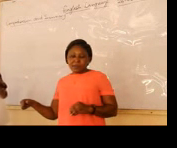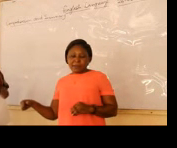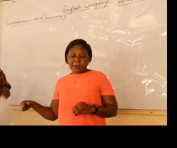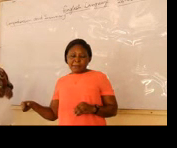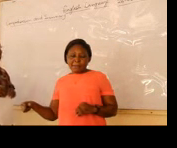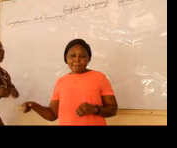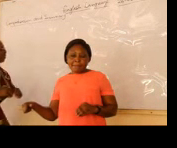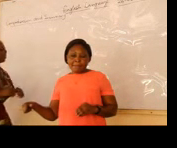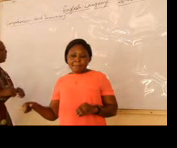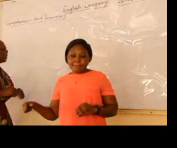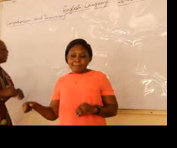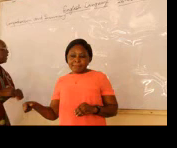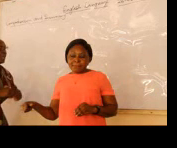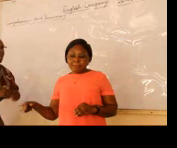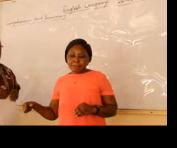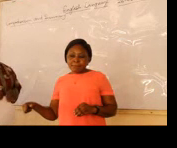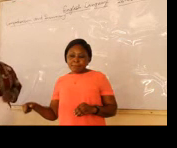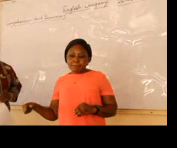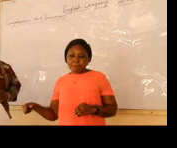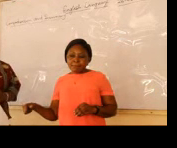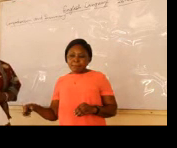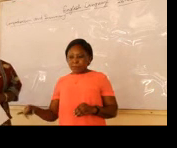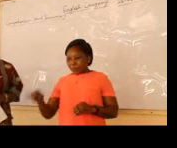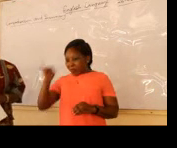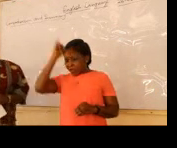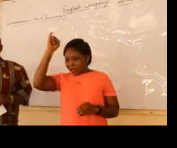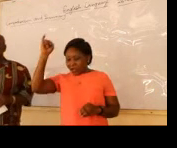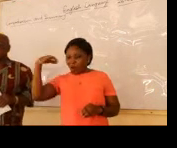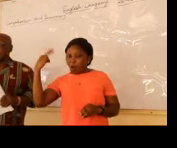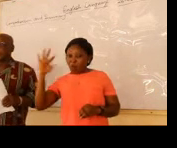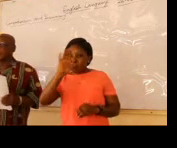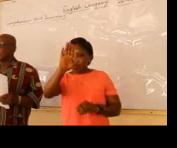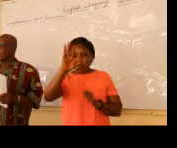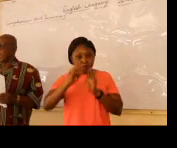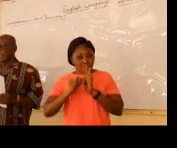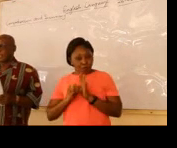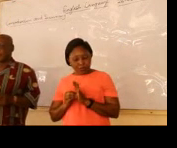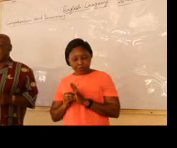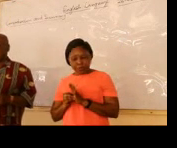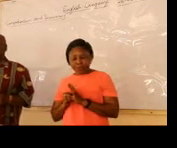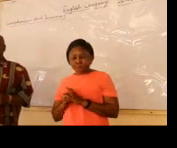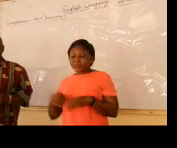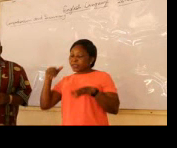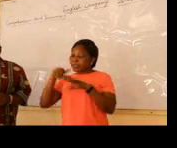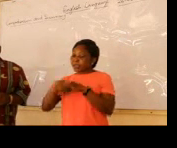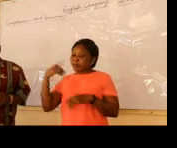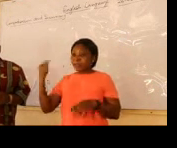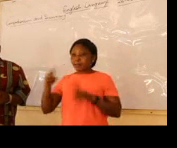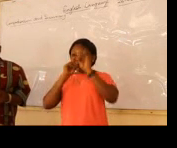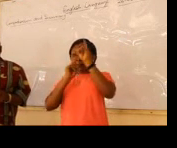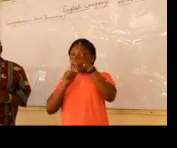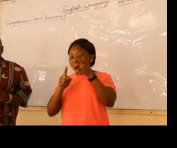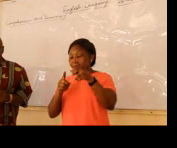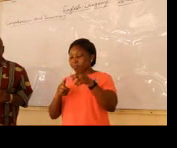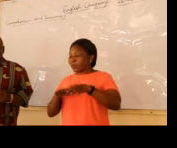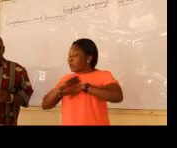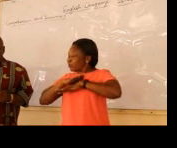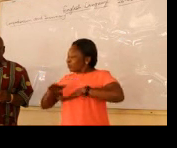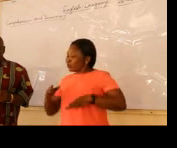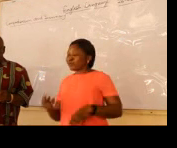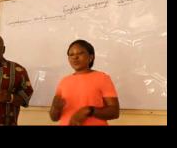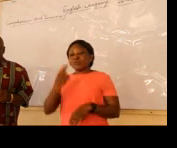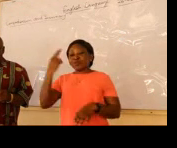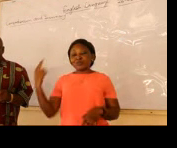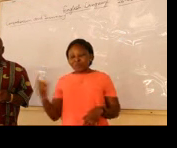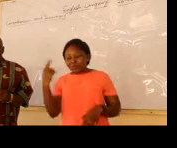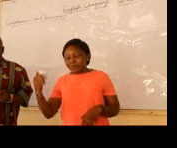add any idea of yours into the answer. Do not use